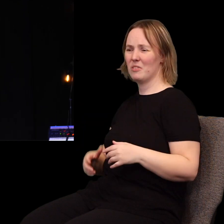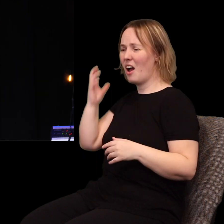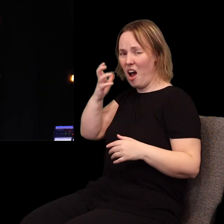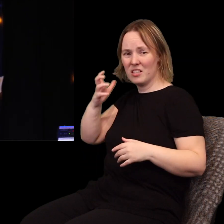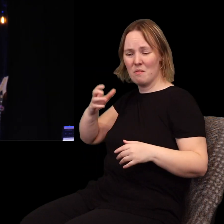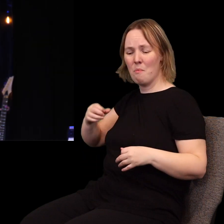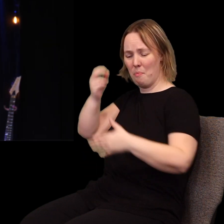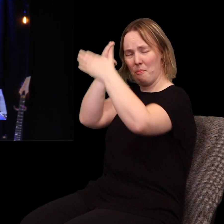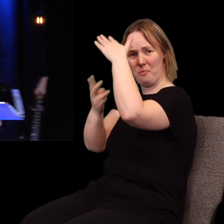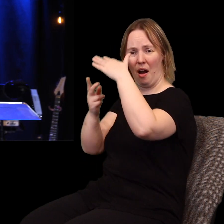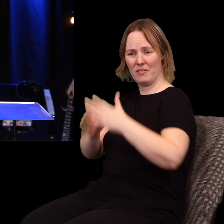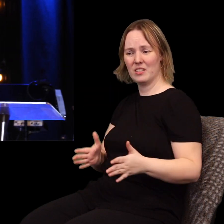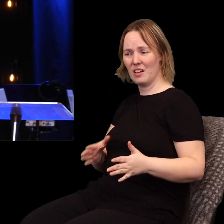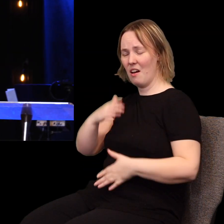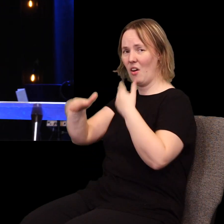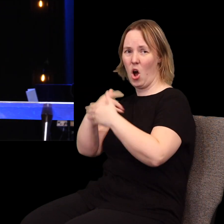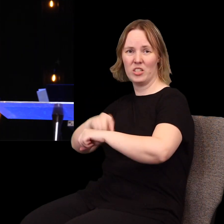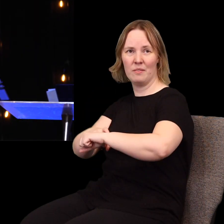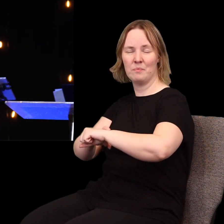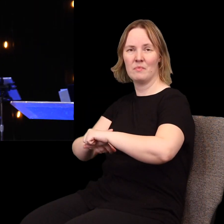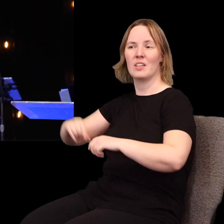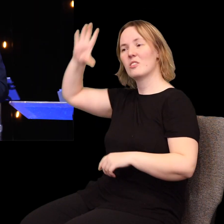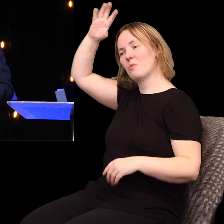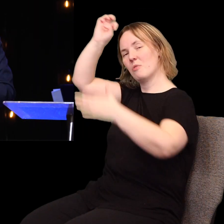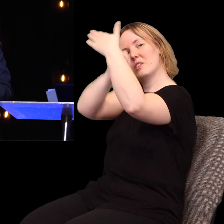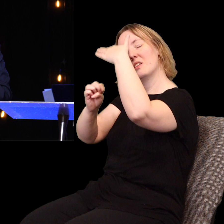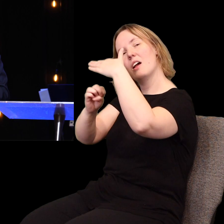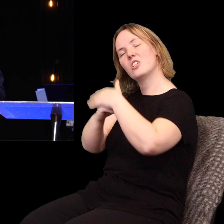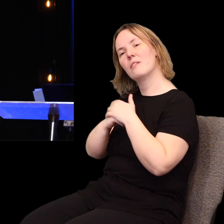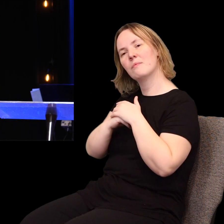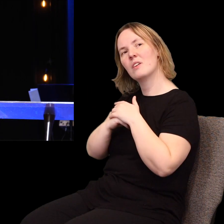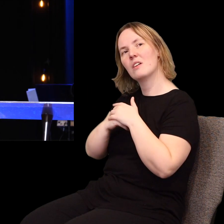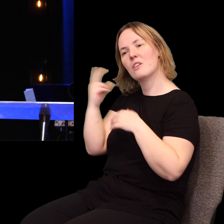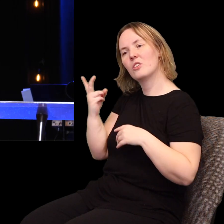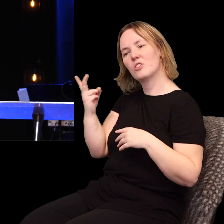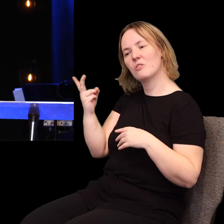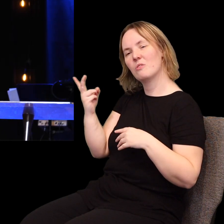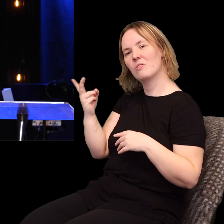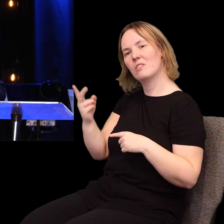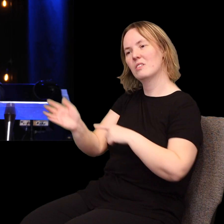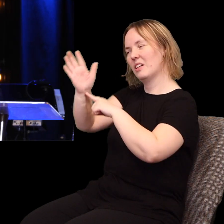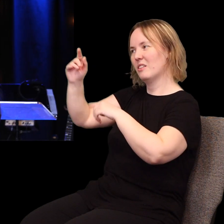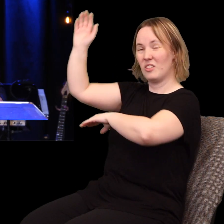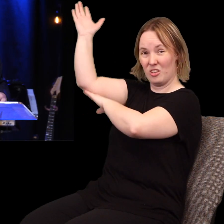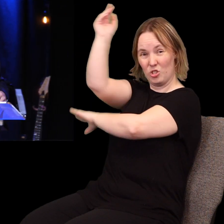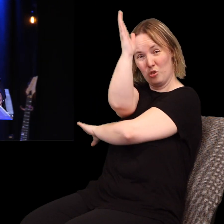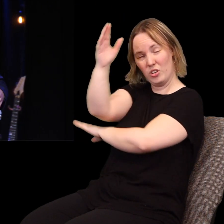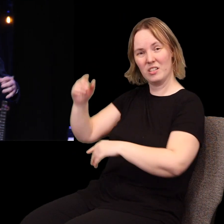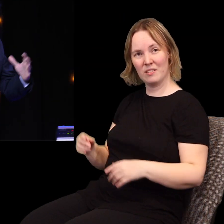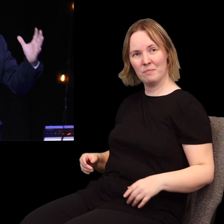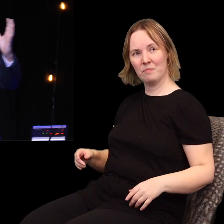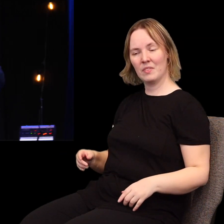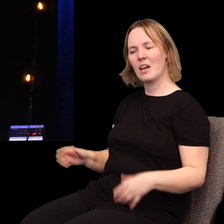time. And so we bring from Revelation chapter 11, Moses and Elijah, the law and the prophets, the two candles, the two olive